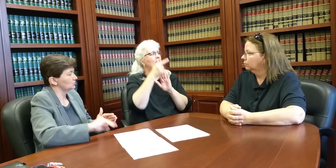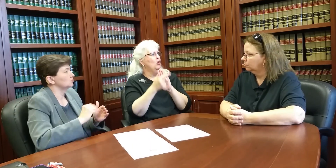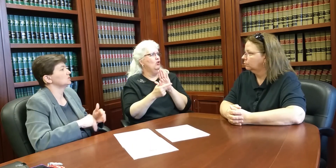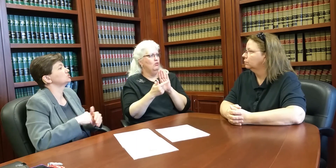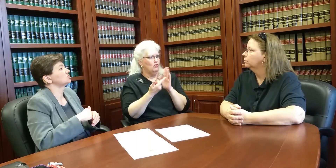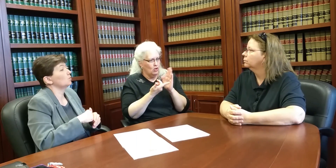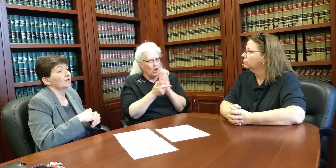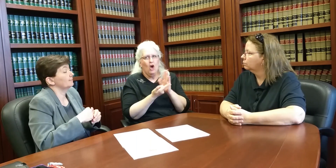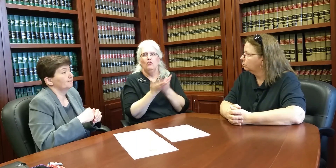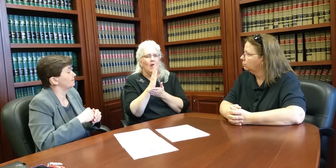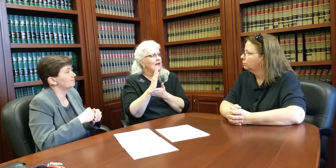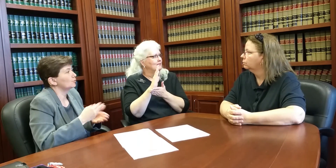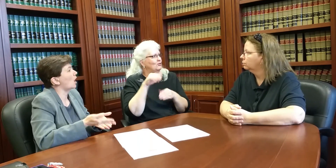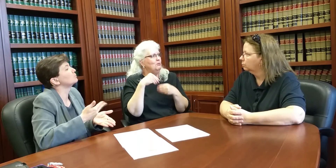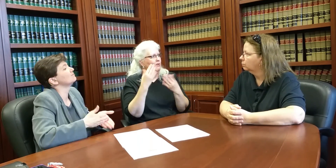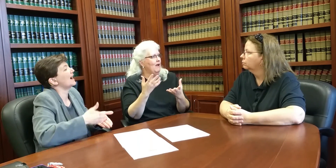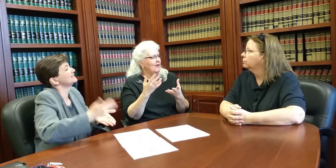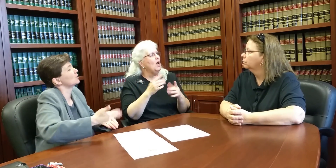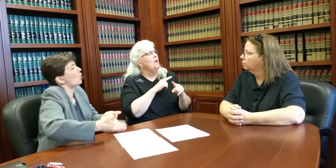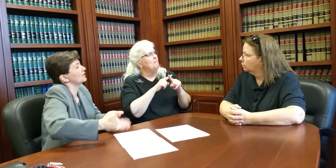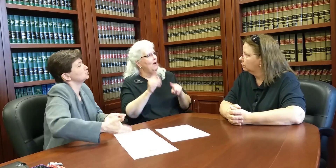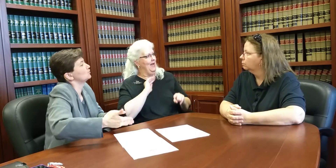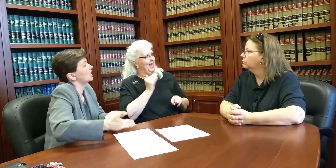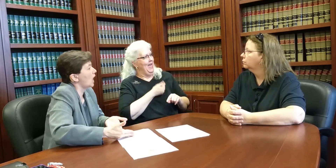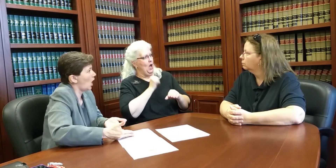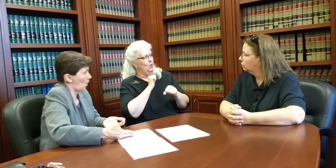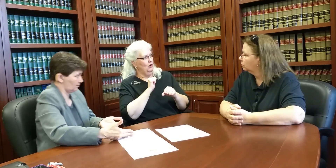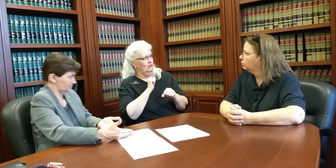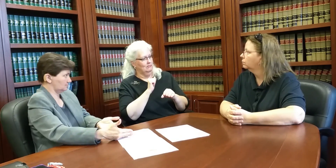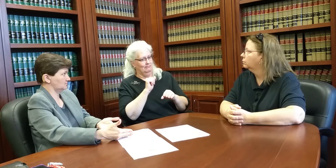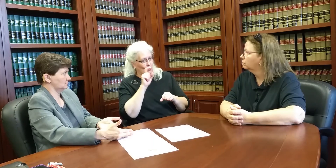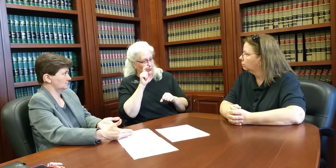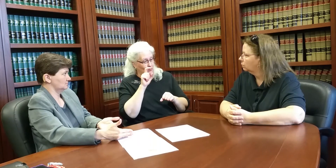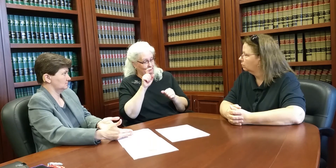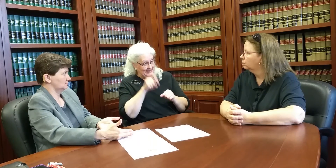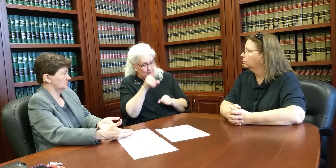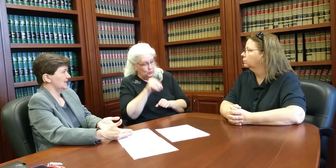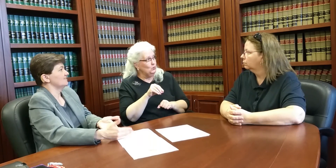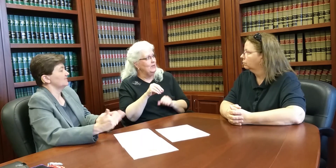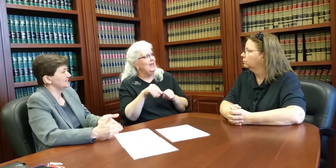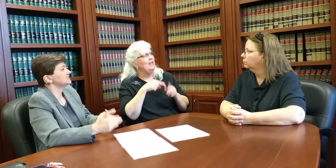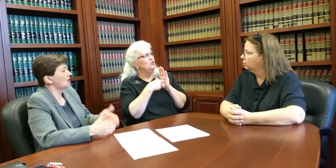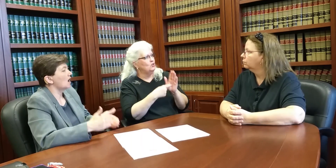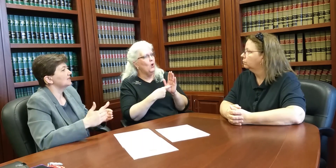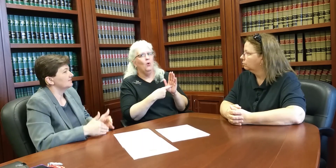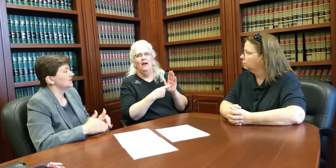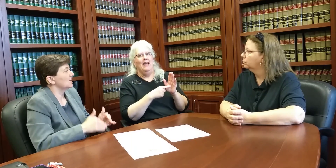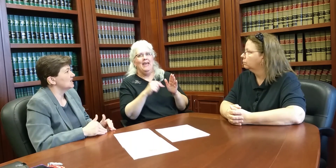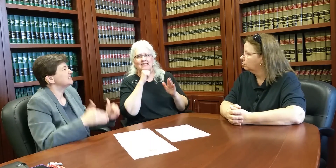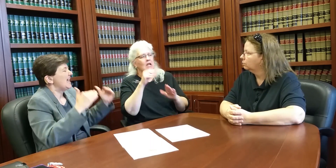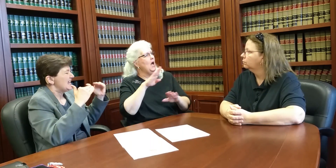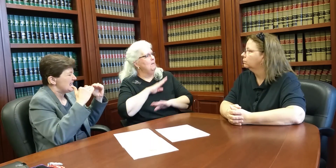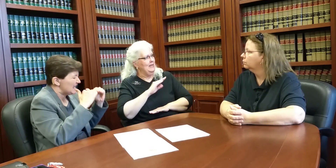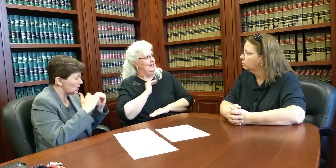do is show that they're not providing it according to the law. If it's not giving us